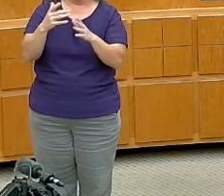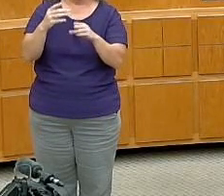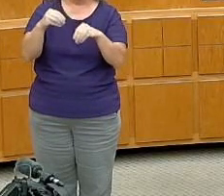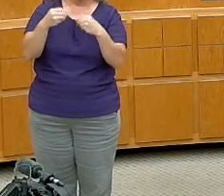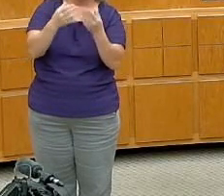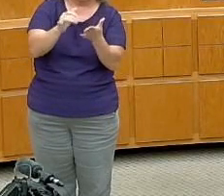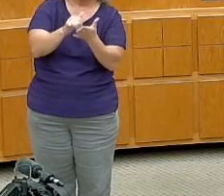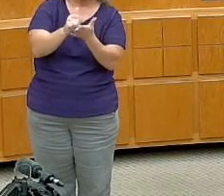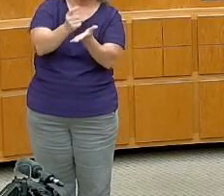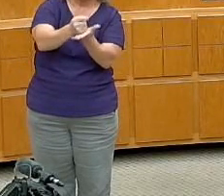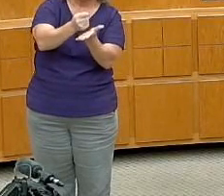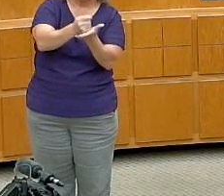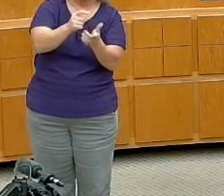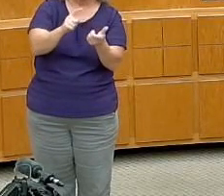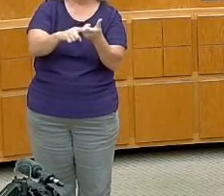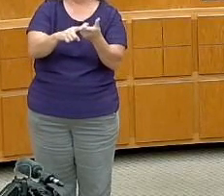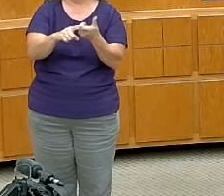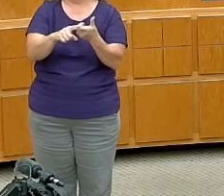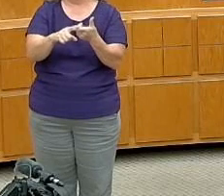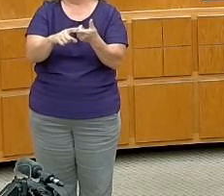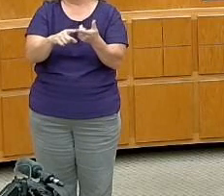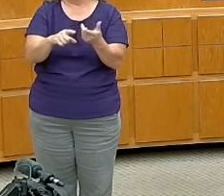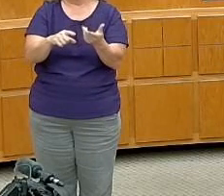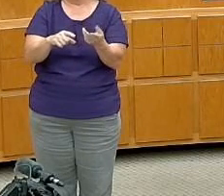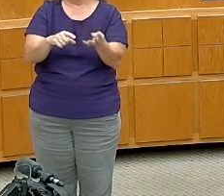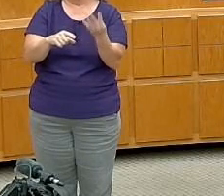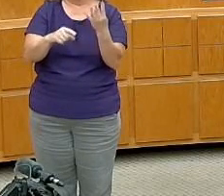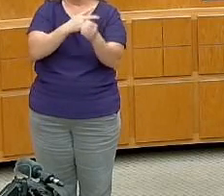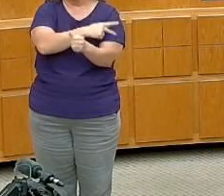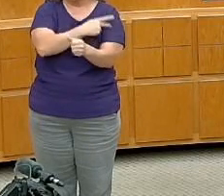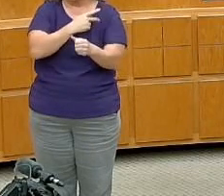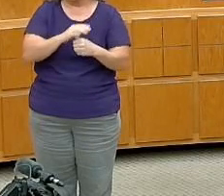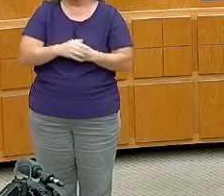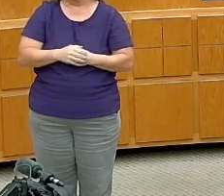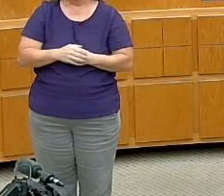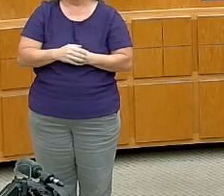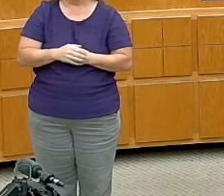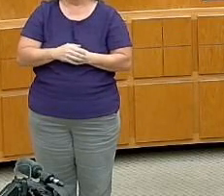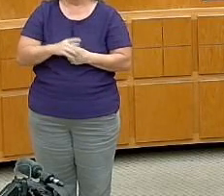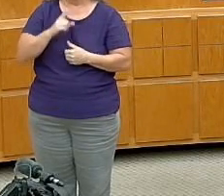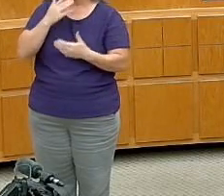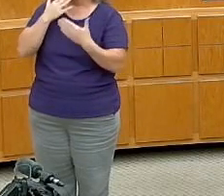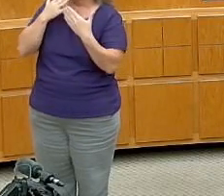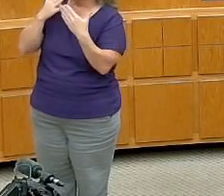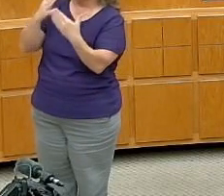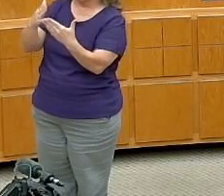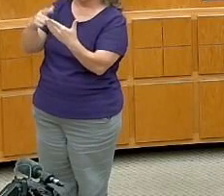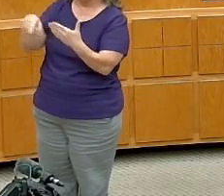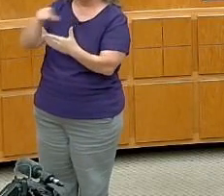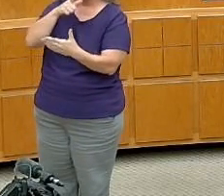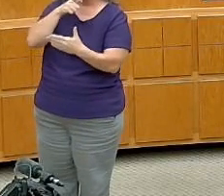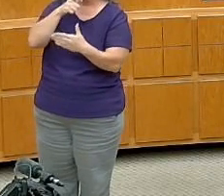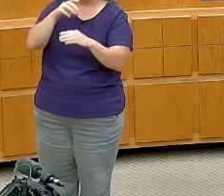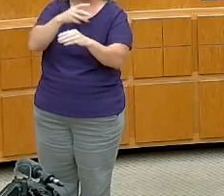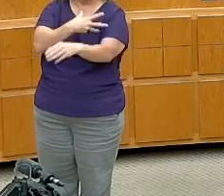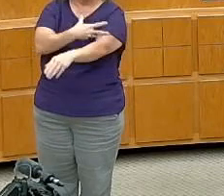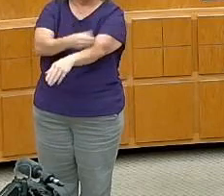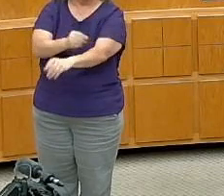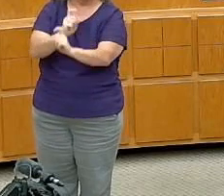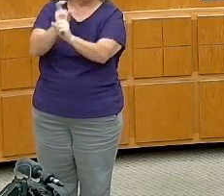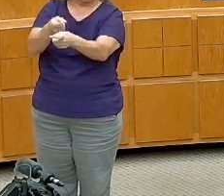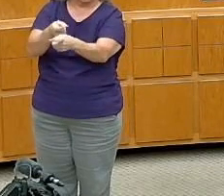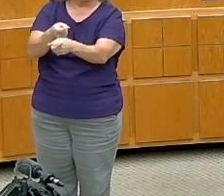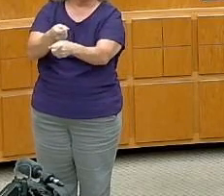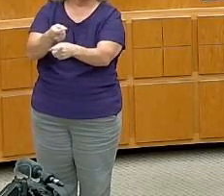patients twice. And we especially thank the donors, and this is of course a team effort. With the